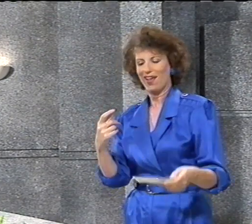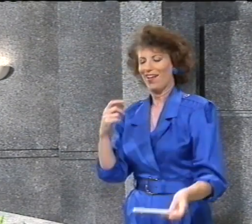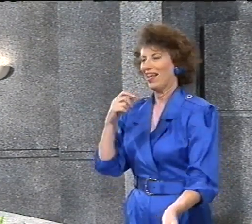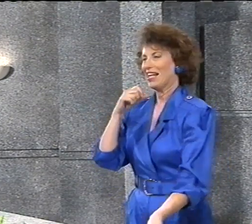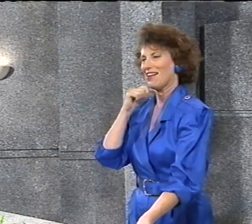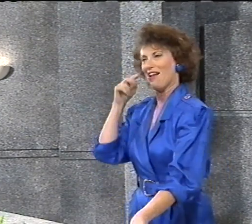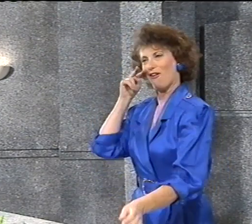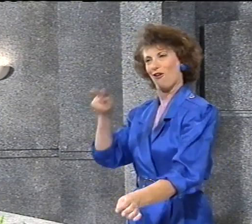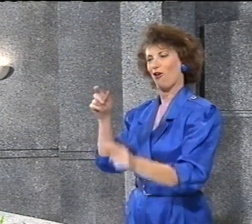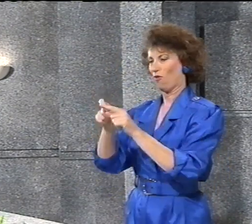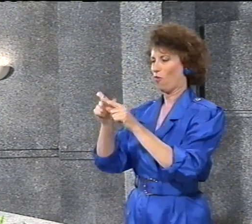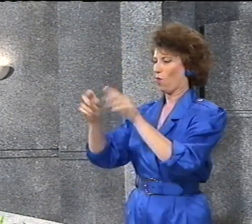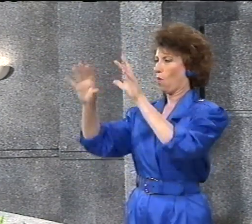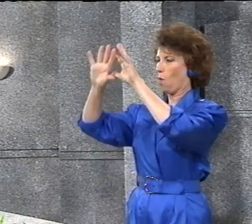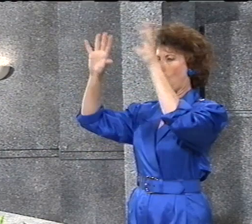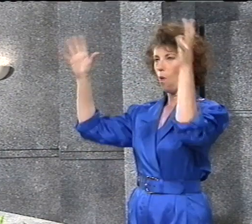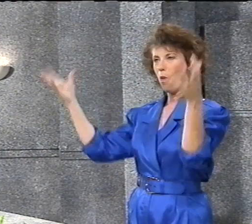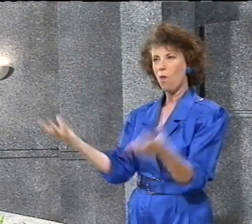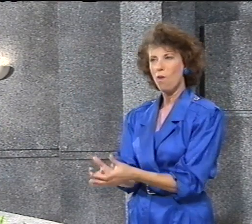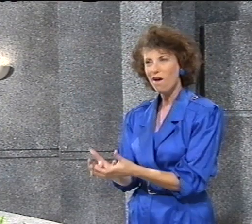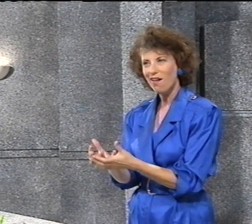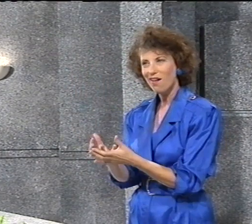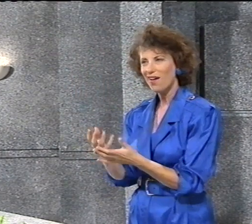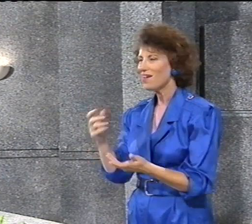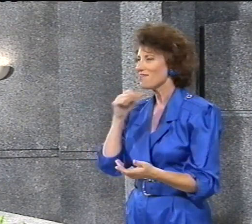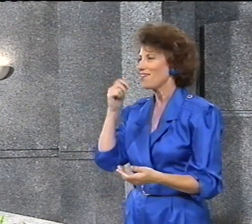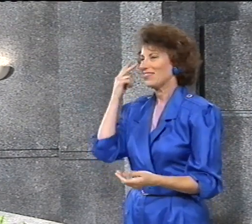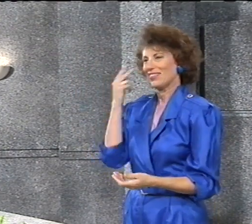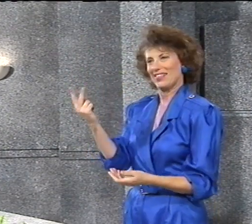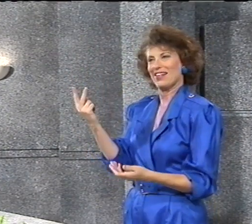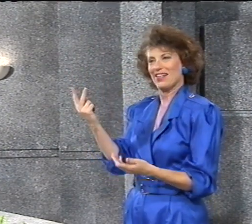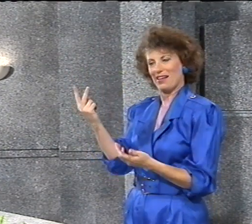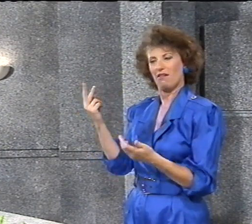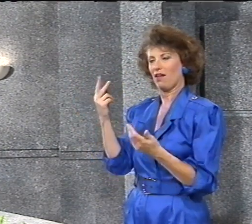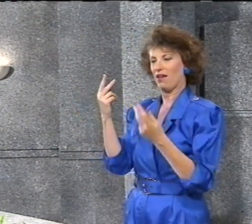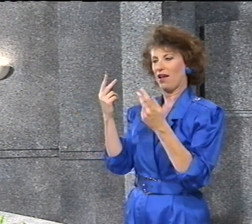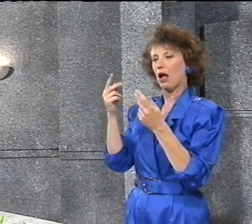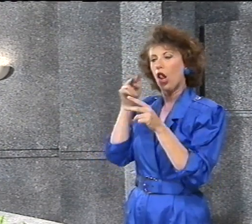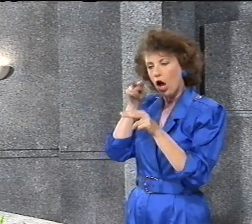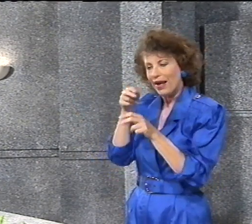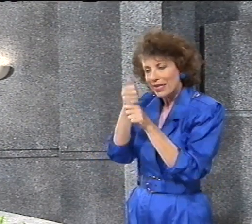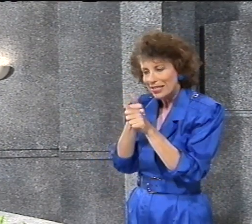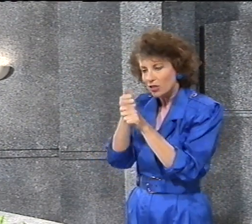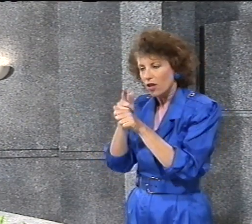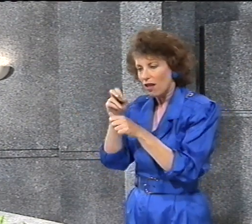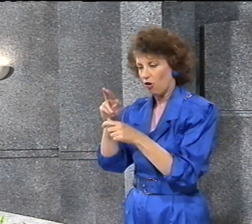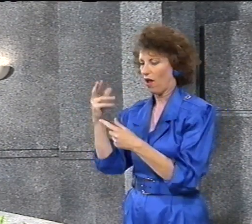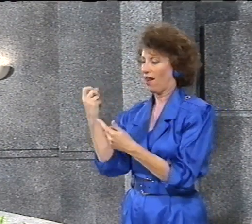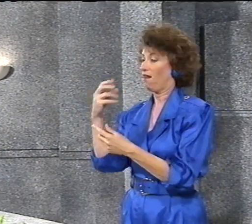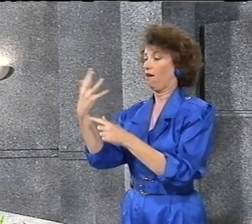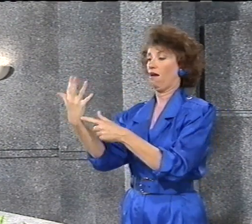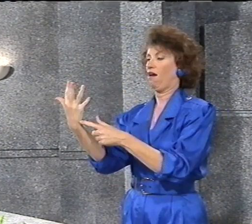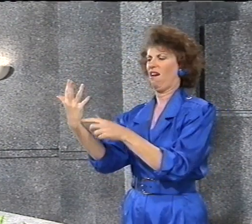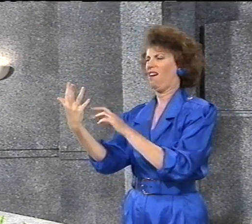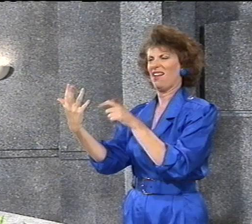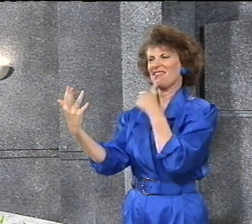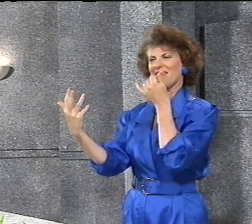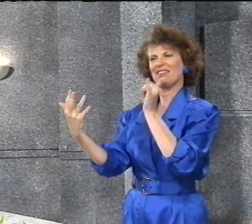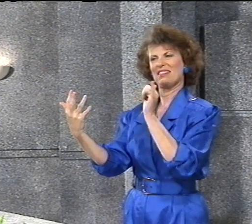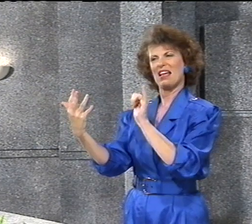students learning this way don't see the word as a whole unit, and instead look at each shape and then look at the hand